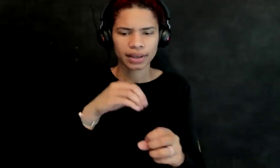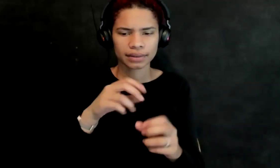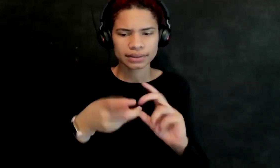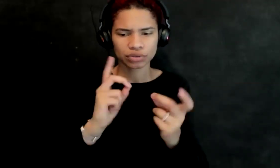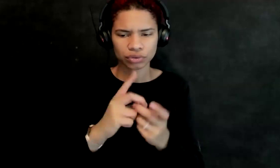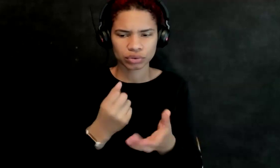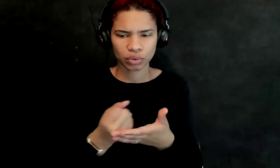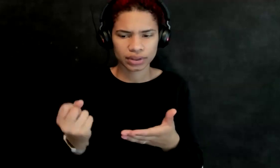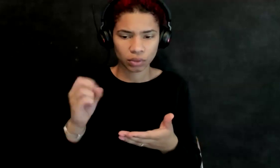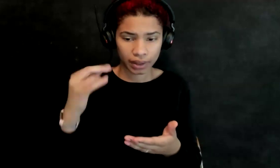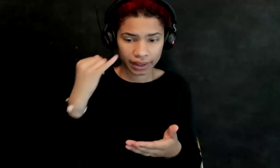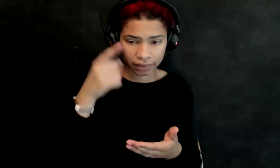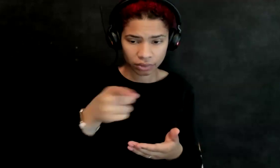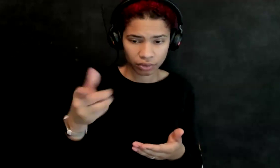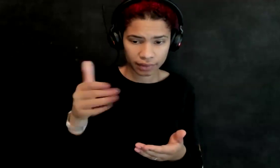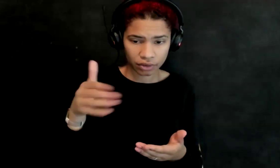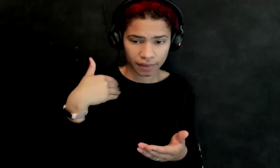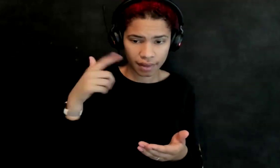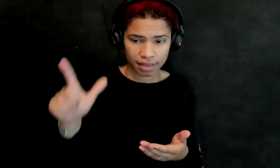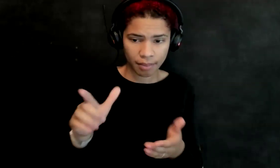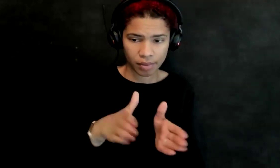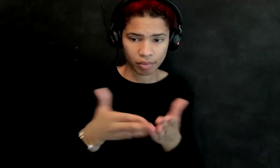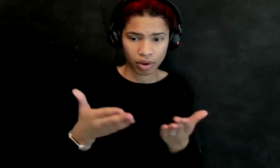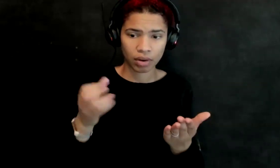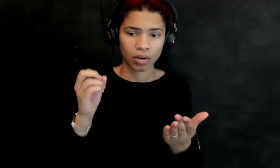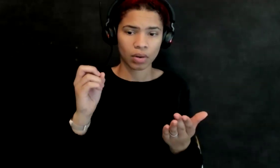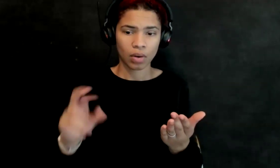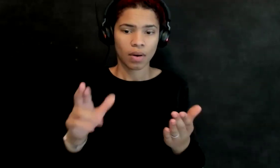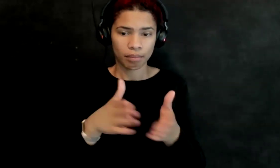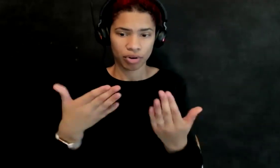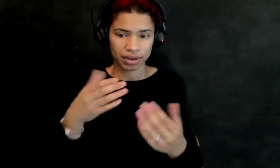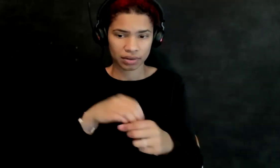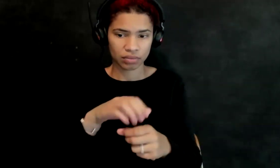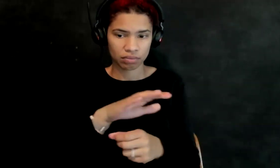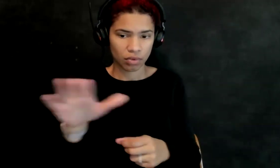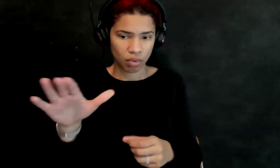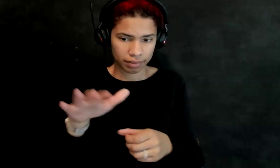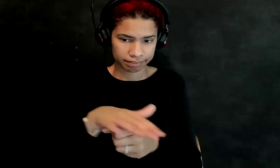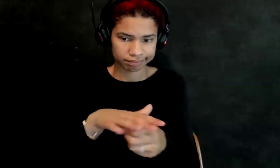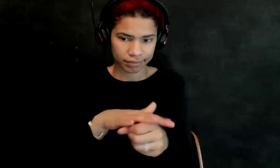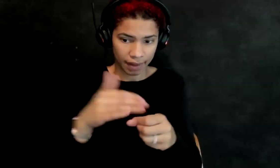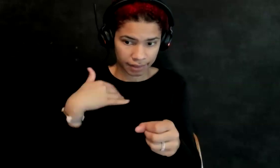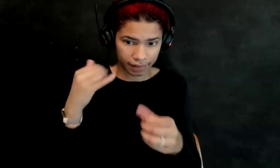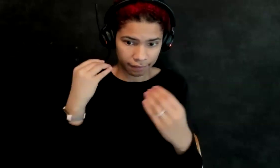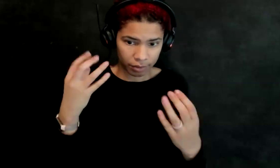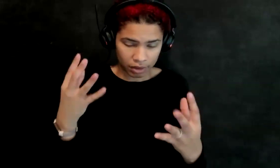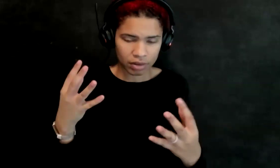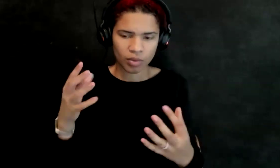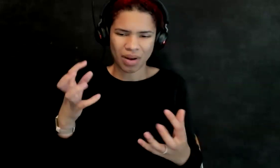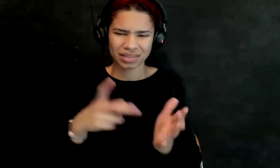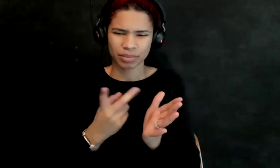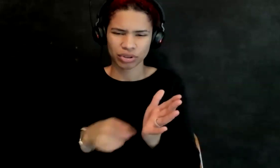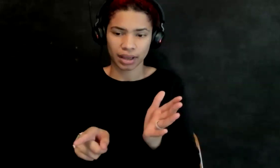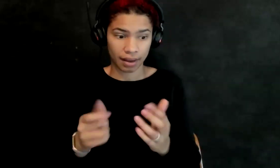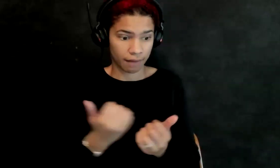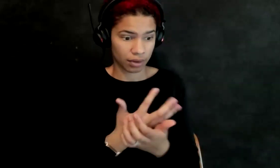a book in your ownership that has that information, you might just want to check and make sure that what you're seeing digitally is pretty much the